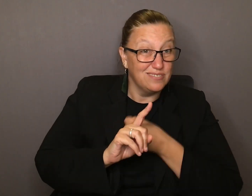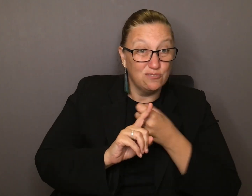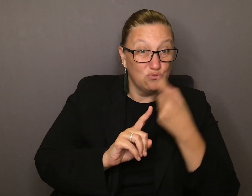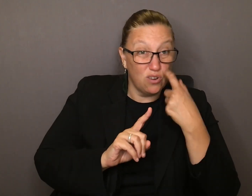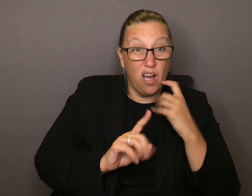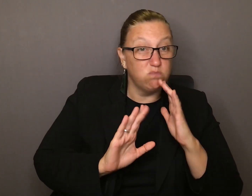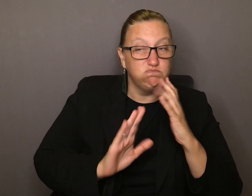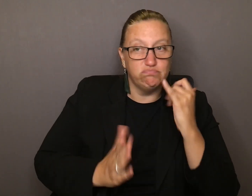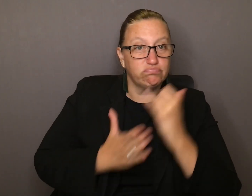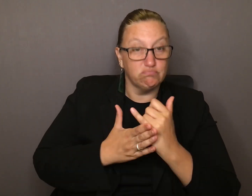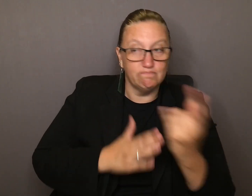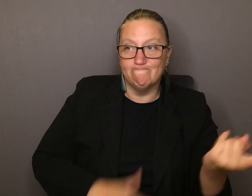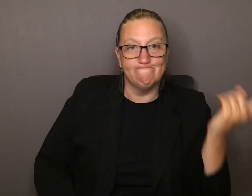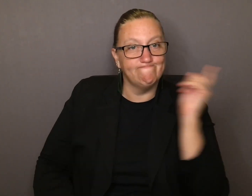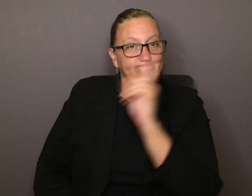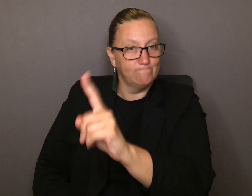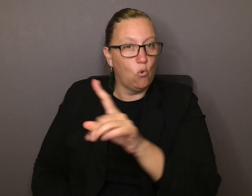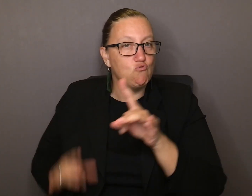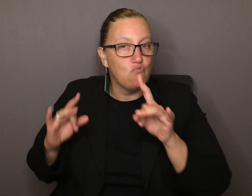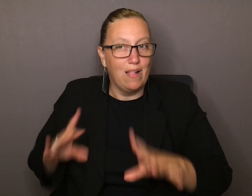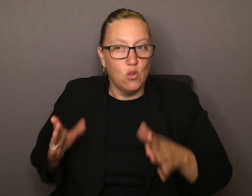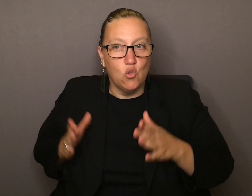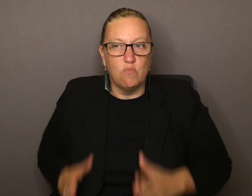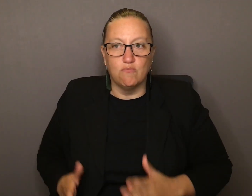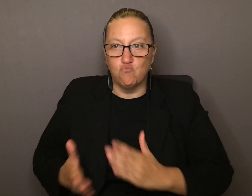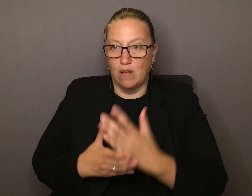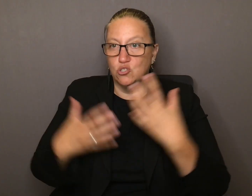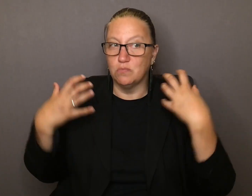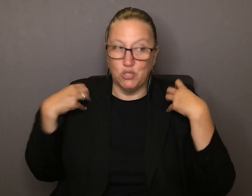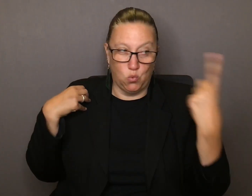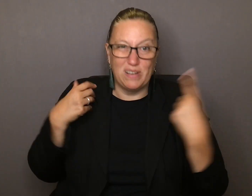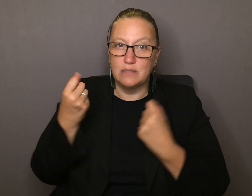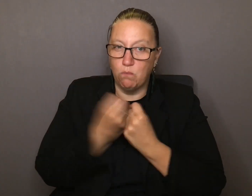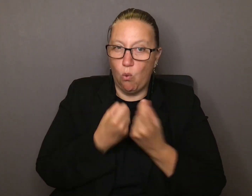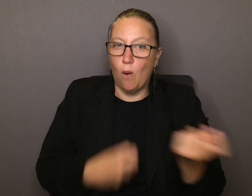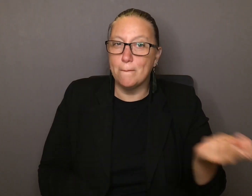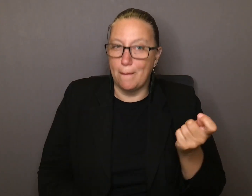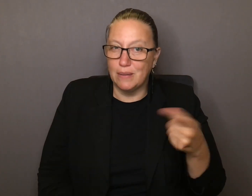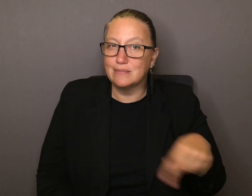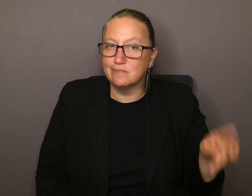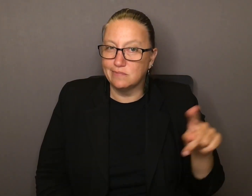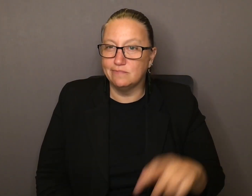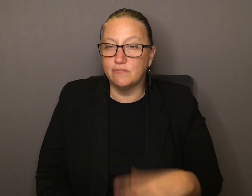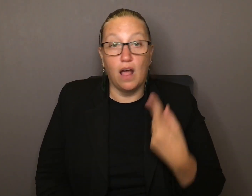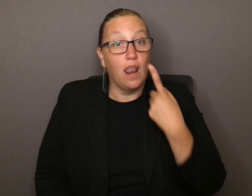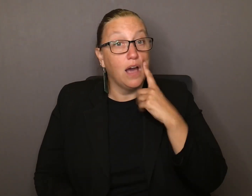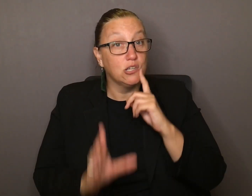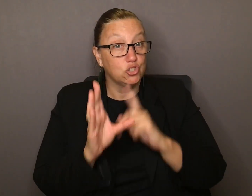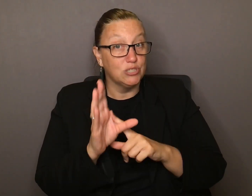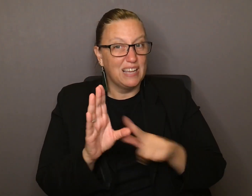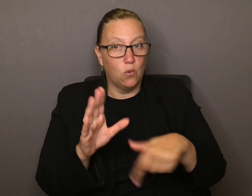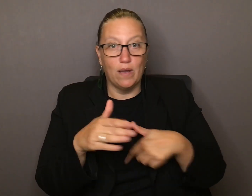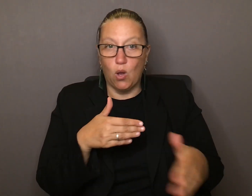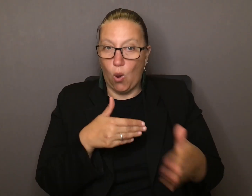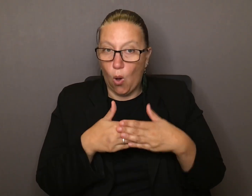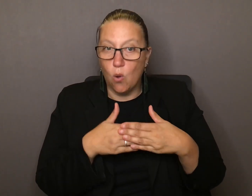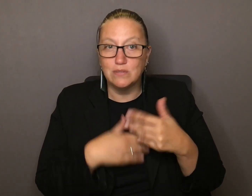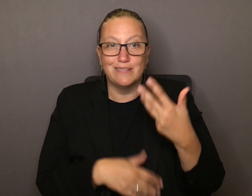to go through to the Australian Human Rights Commission. Last year, we closed over 90 individual advocacy